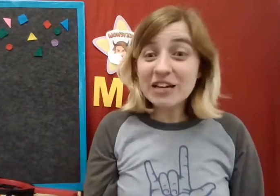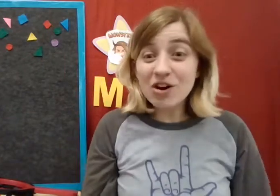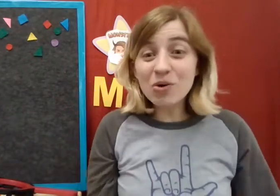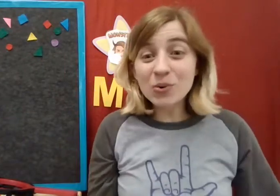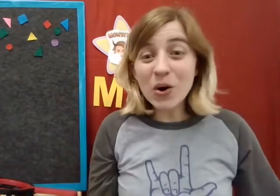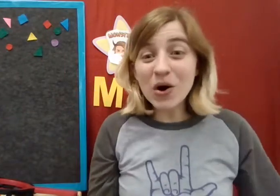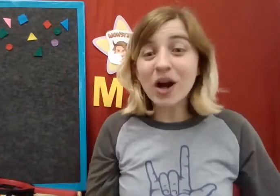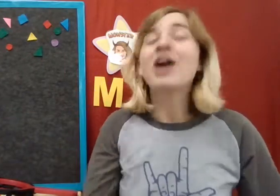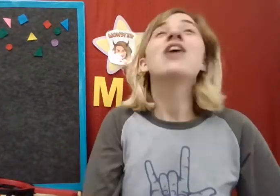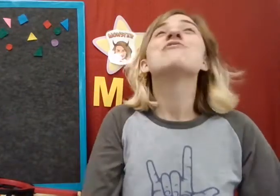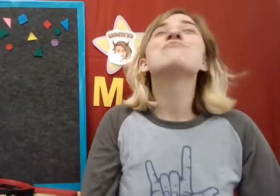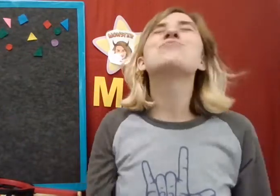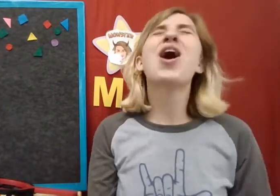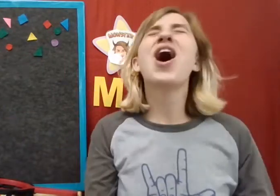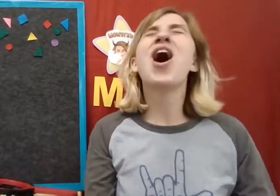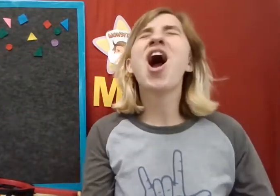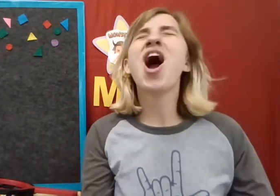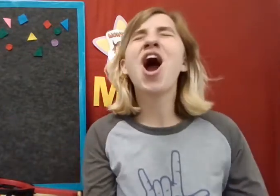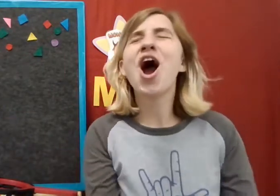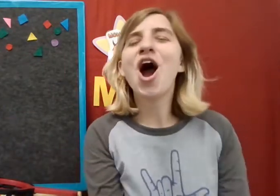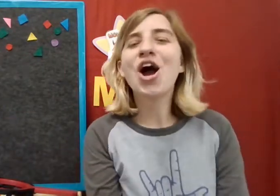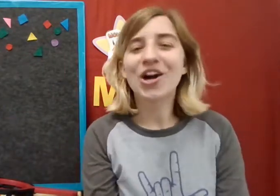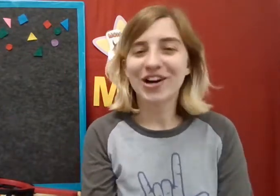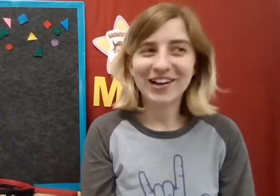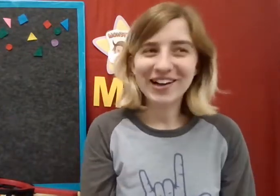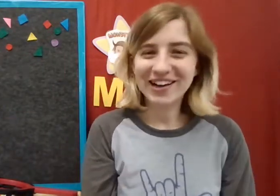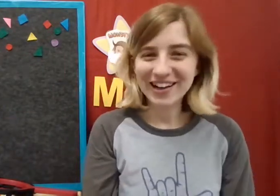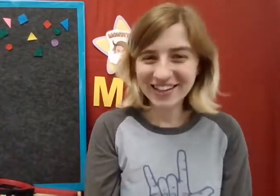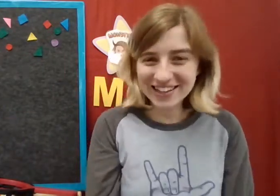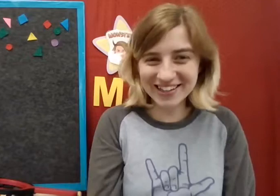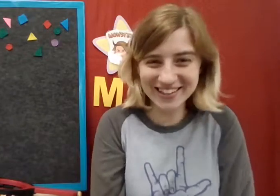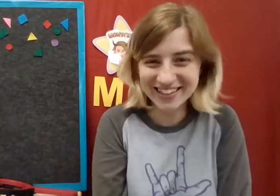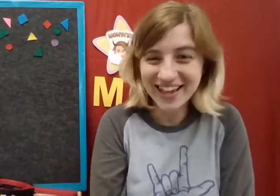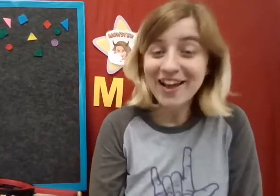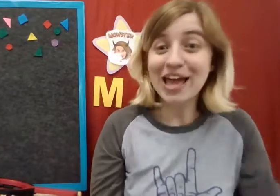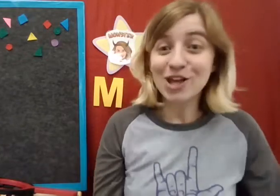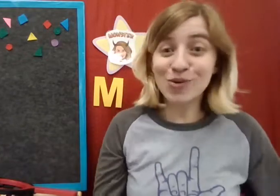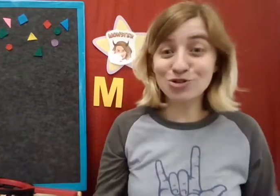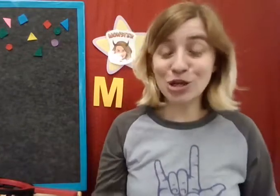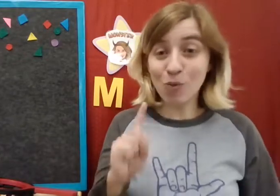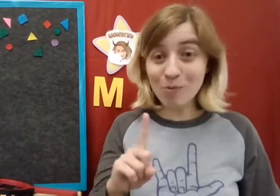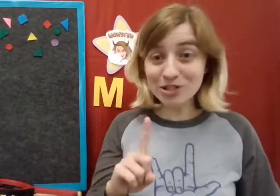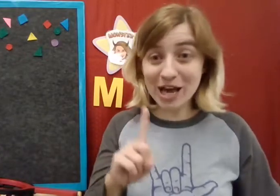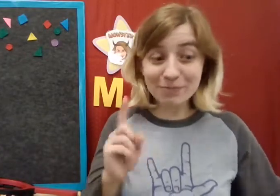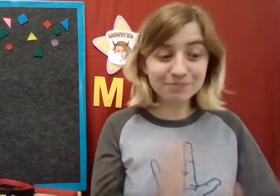a roar! Roar! Okay, you wanna do that one more time?